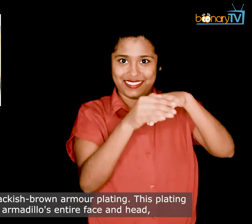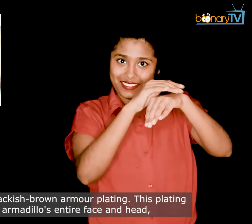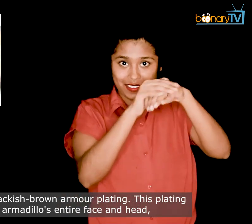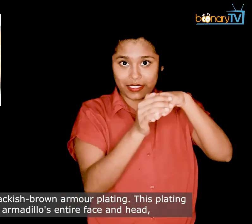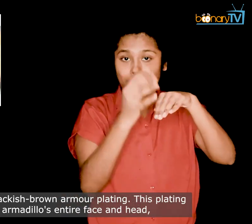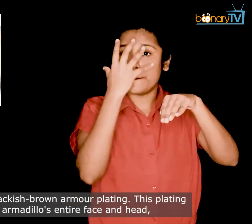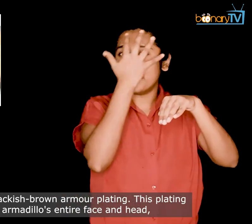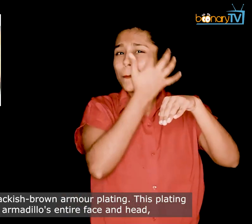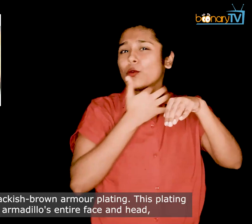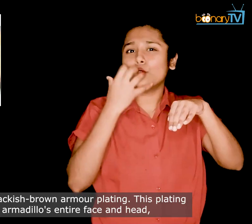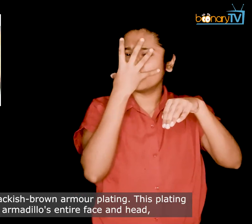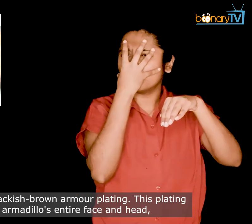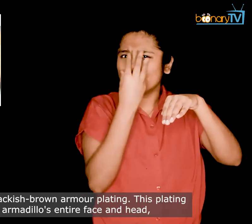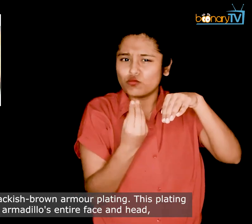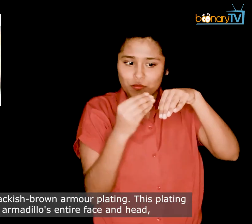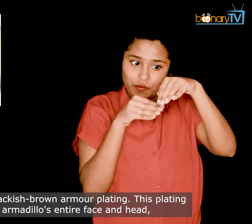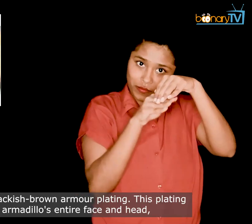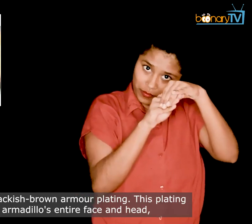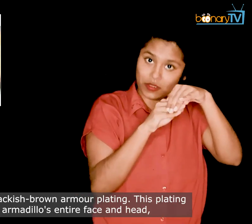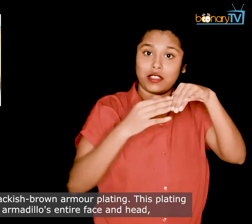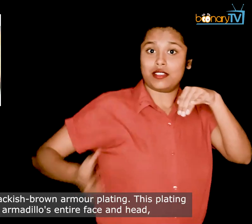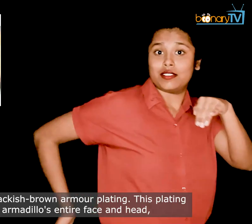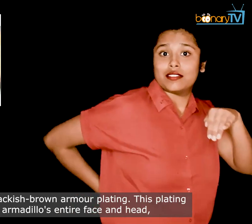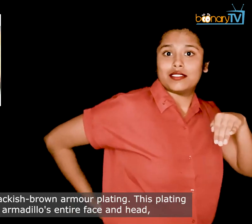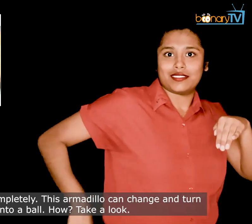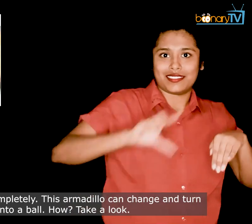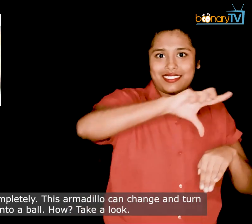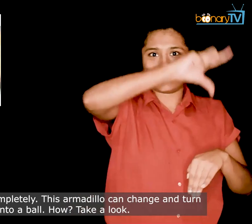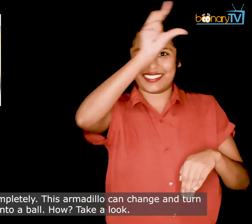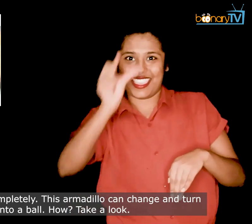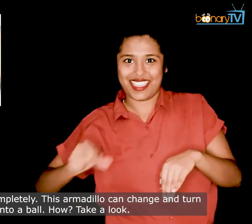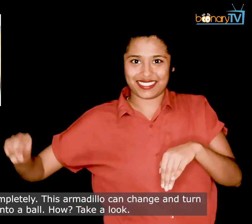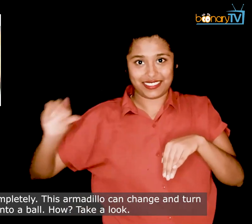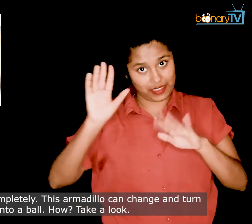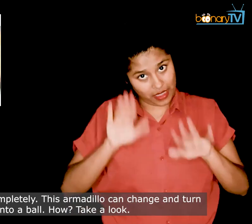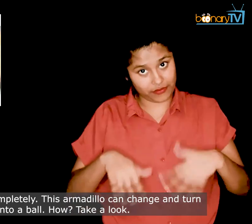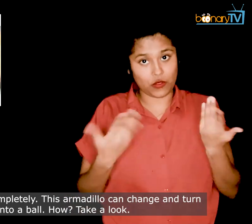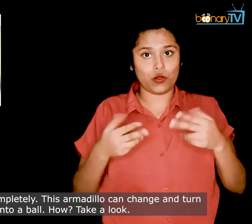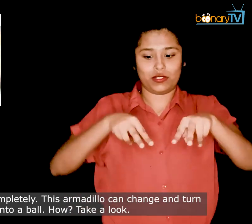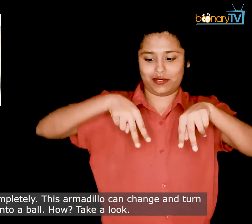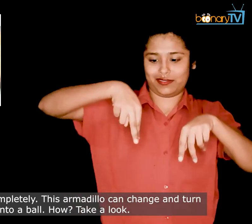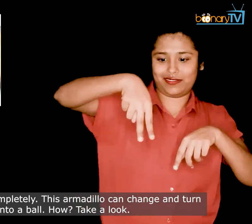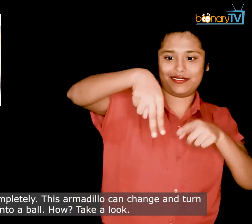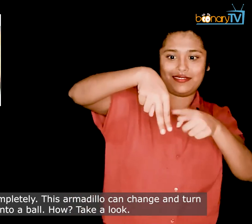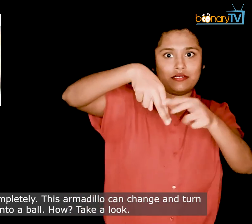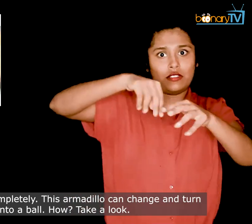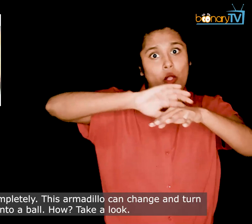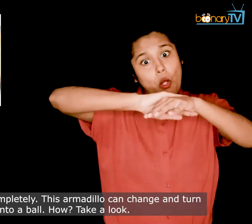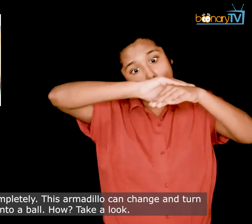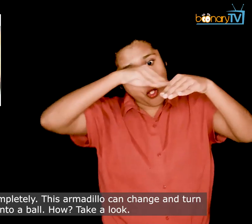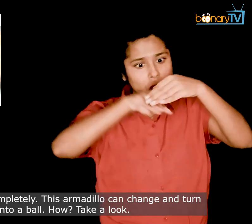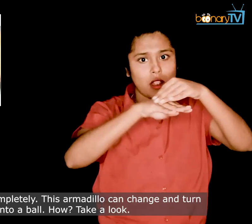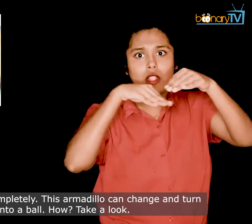armadillo's entire face and head, tail, legs and back